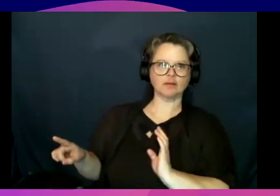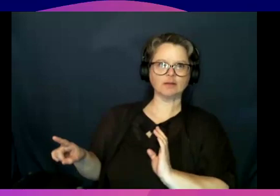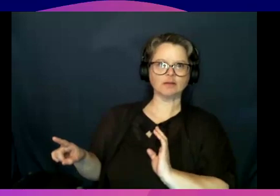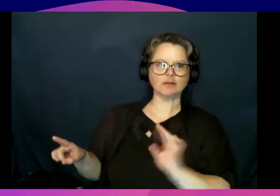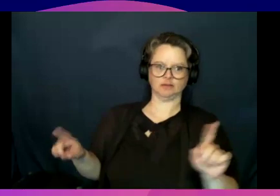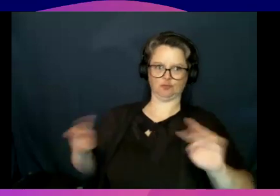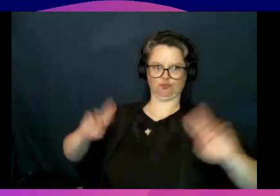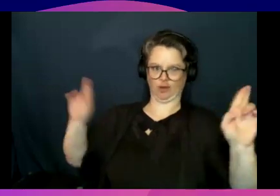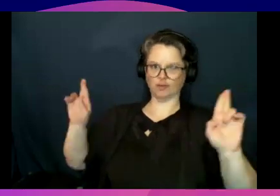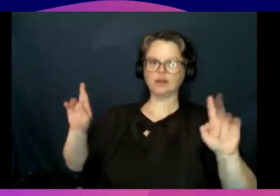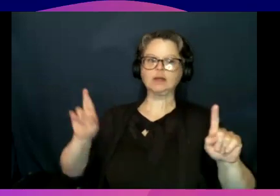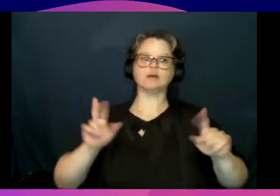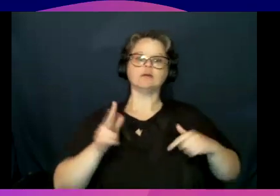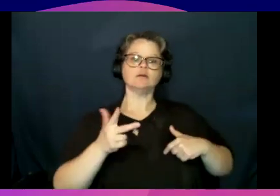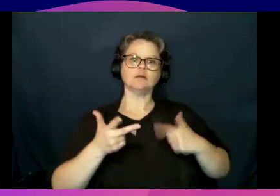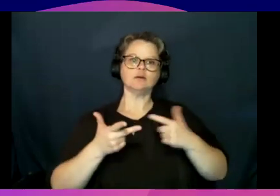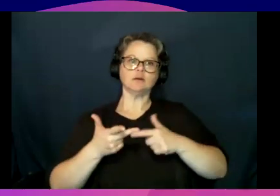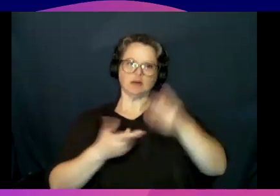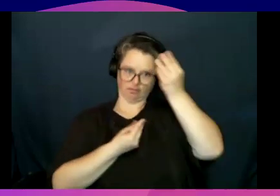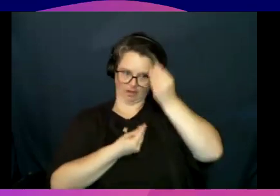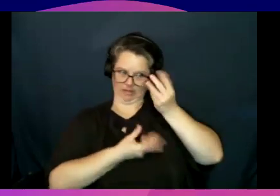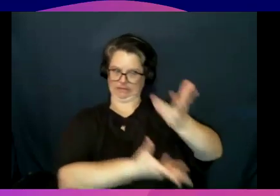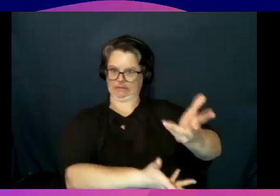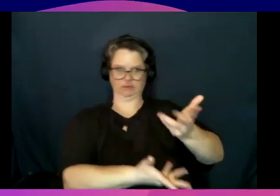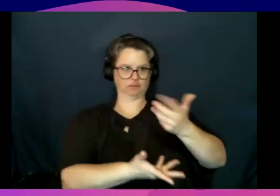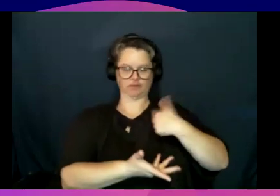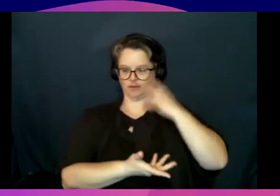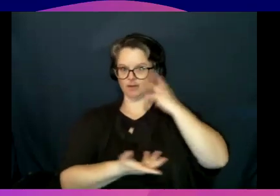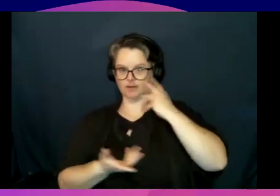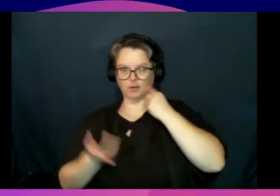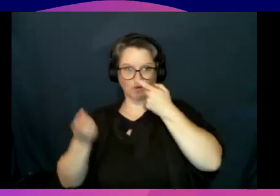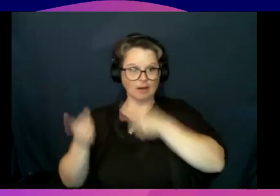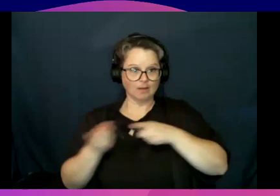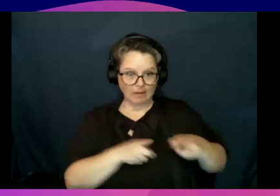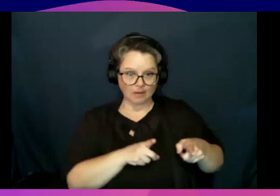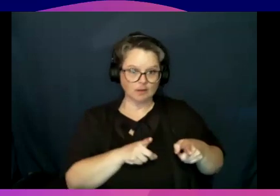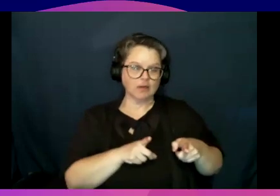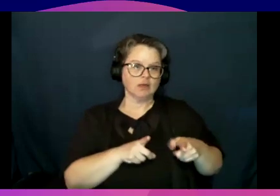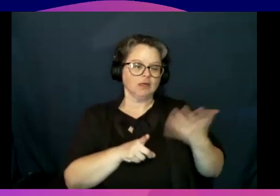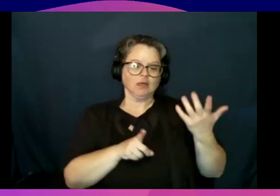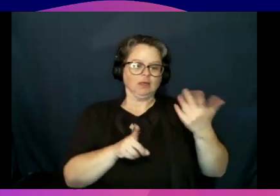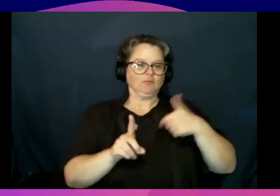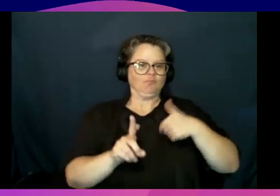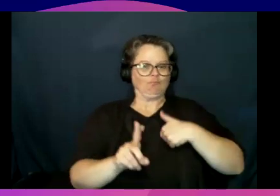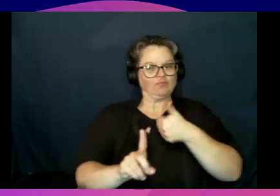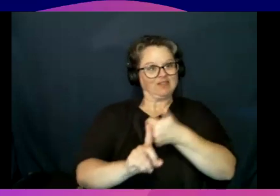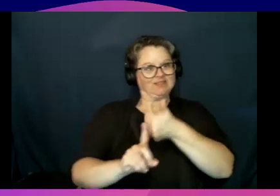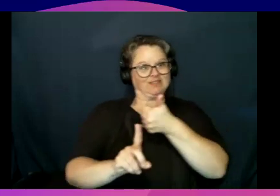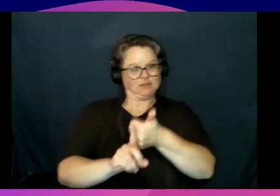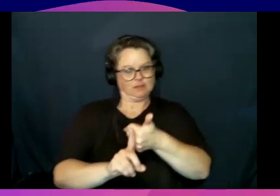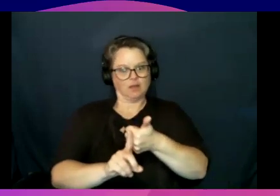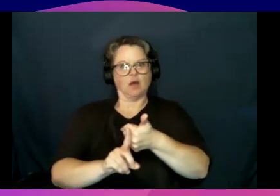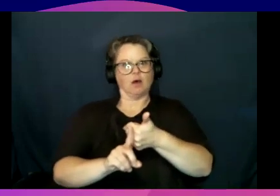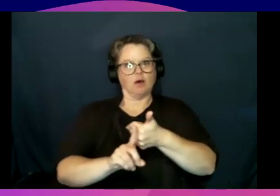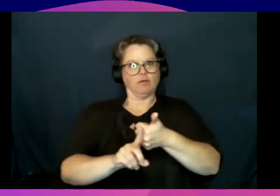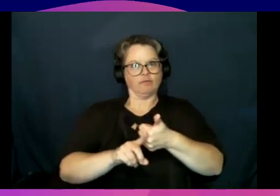often it's how we behaved or what we said or what we forgot to say or the question we forgot to ask.